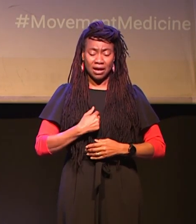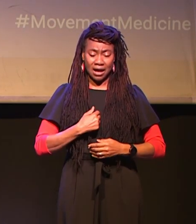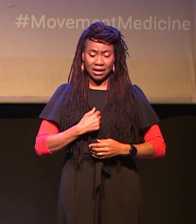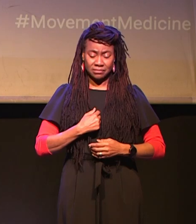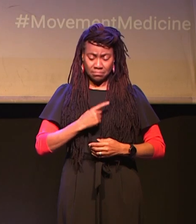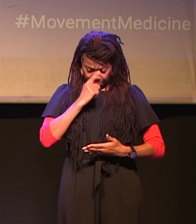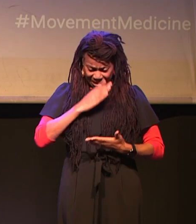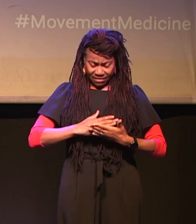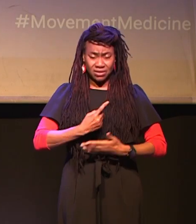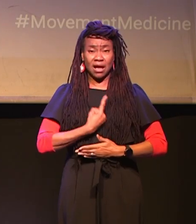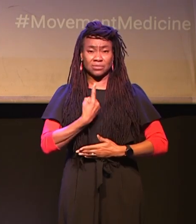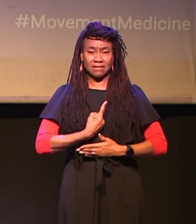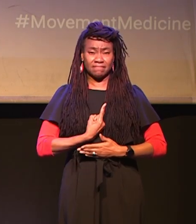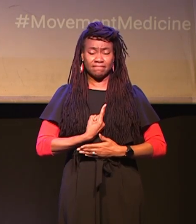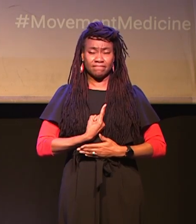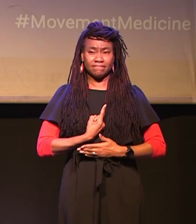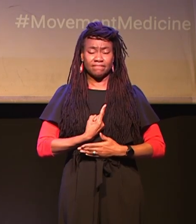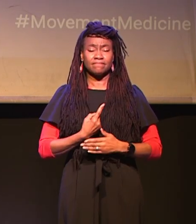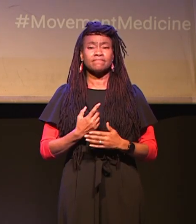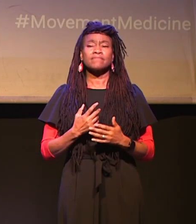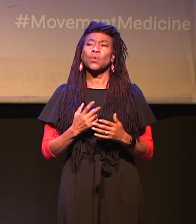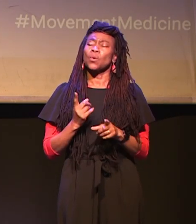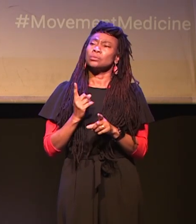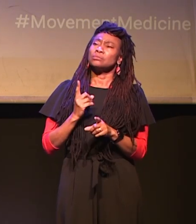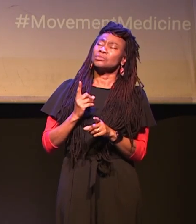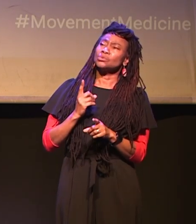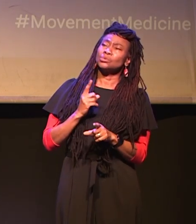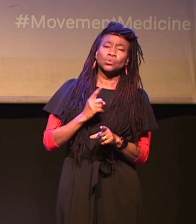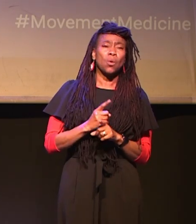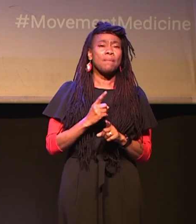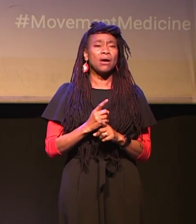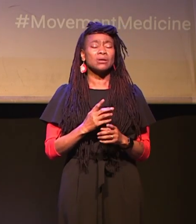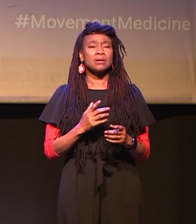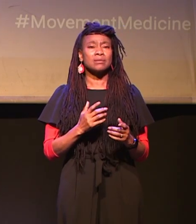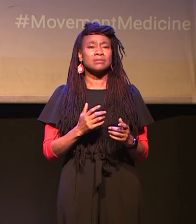And, when we talk about scale and healing, I'm like,